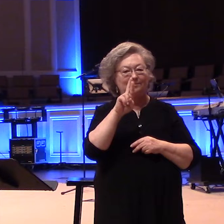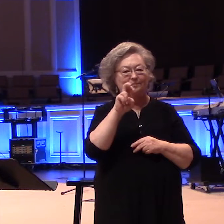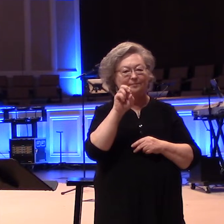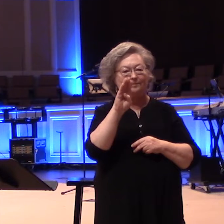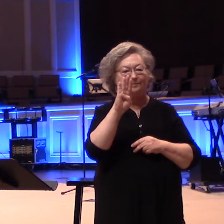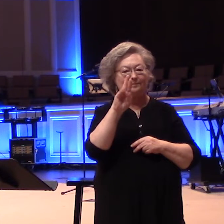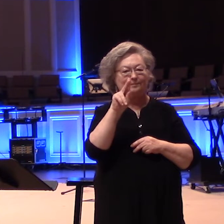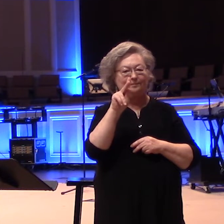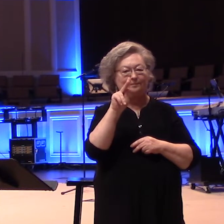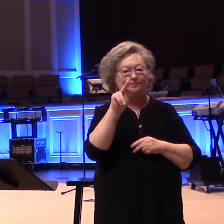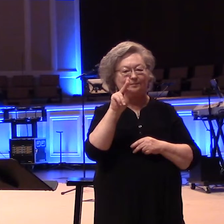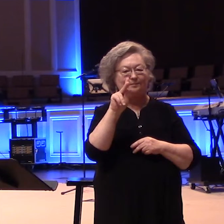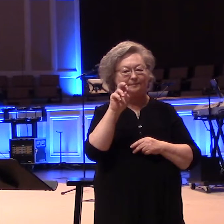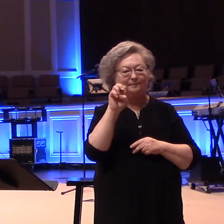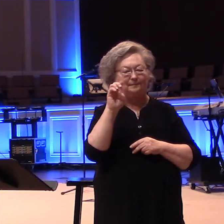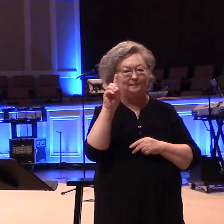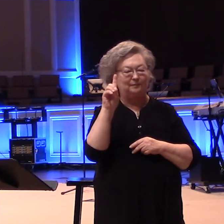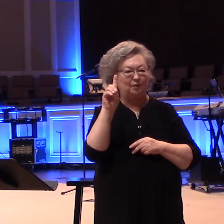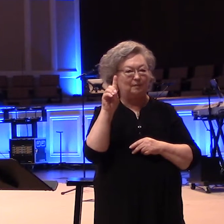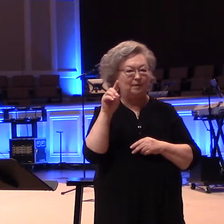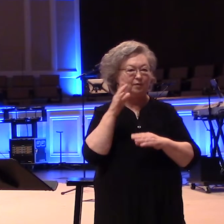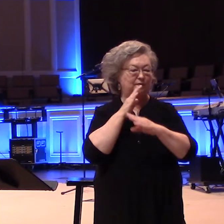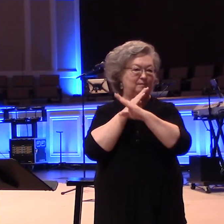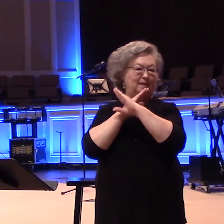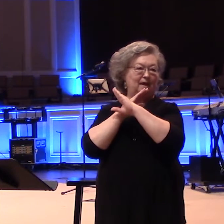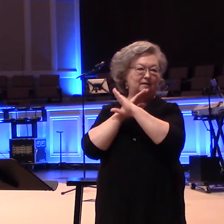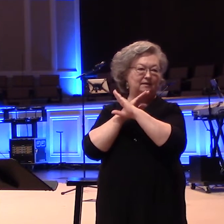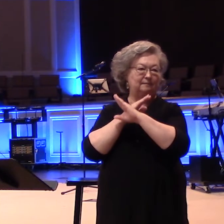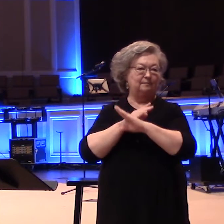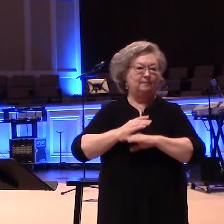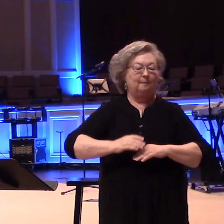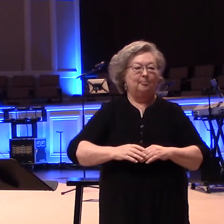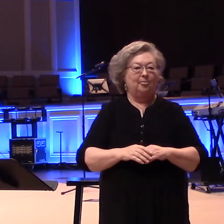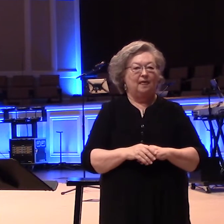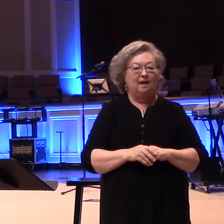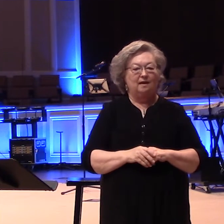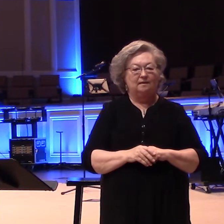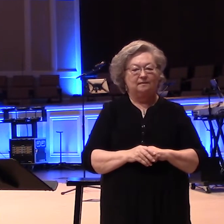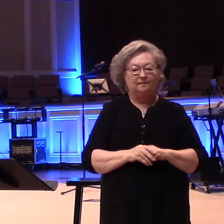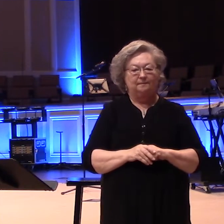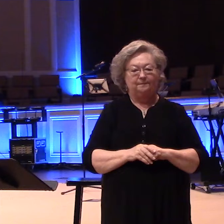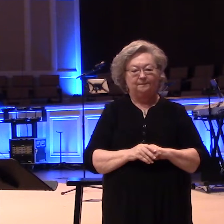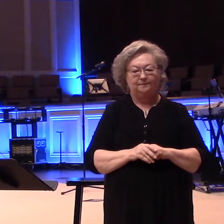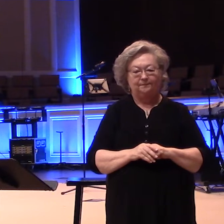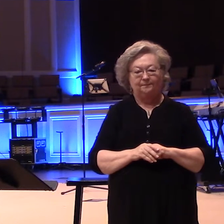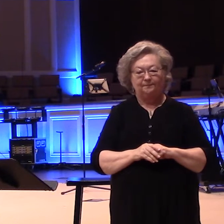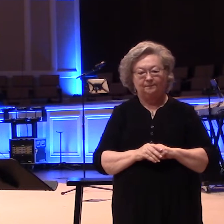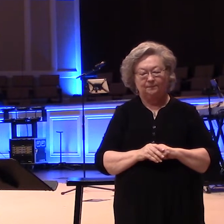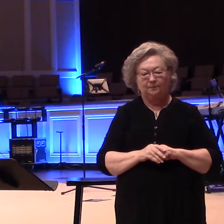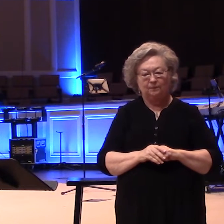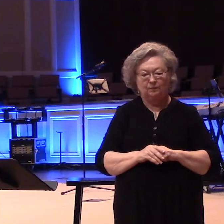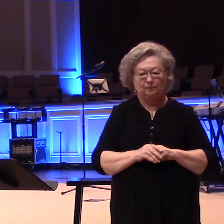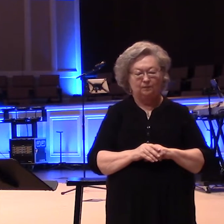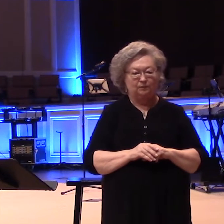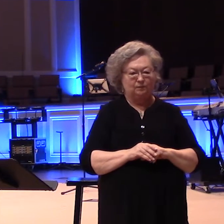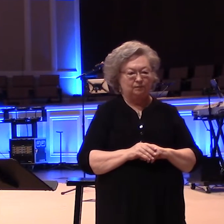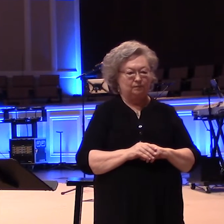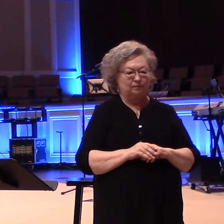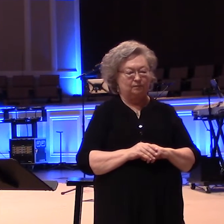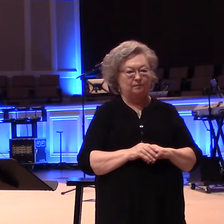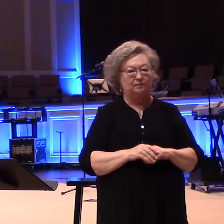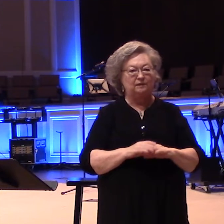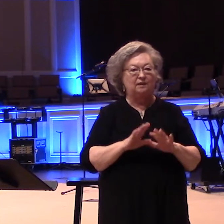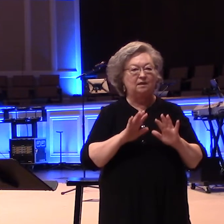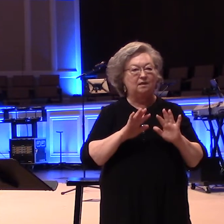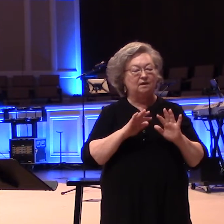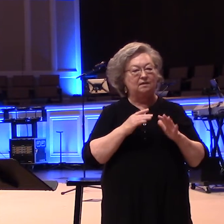verse 8, will a man rob God? Yet you've been robbing me, but you say to me, how have we robbed you? And God says, in tithes and offerings, and so you're